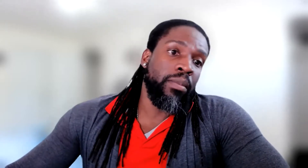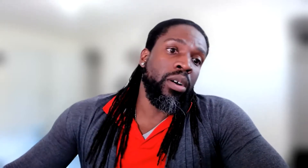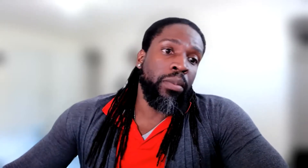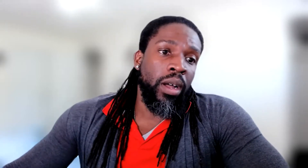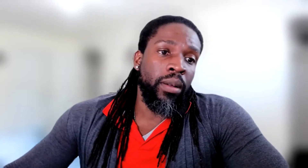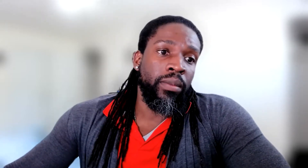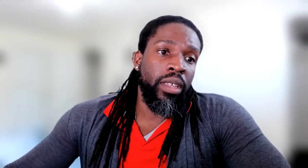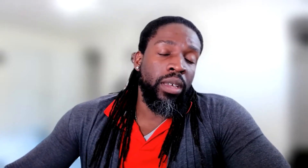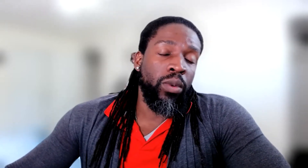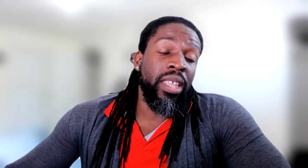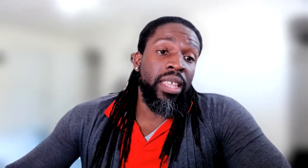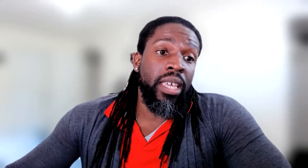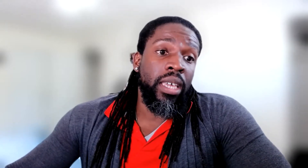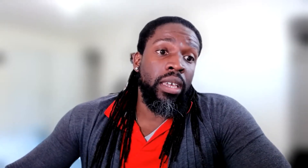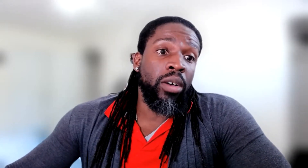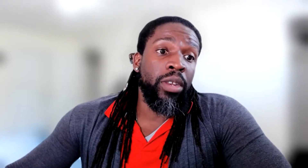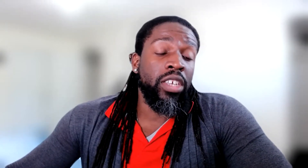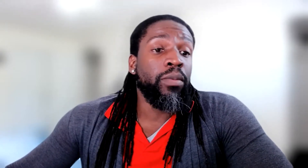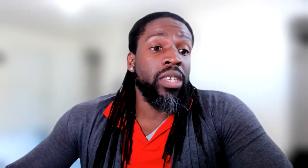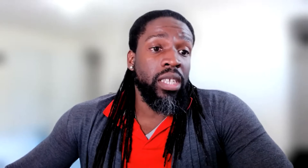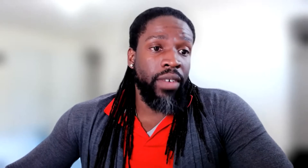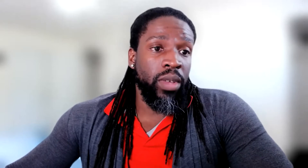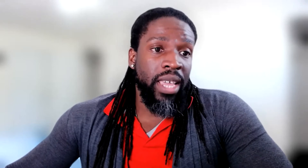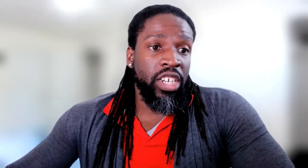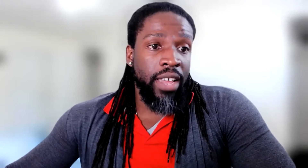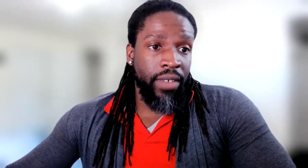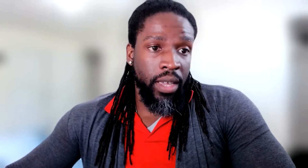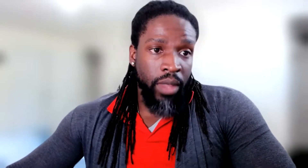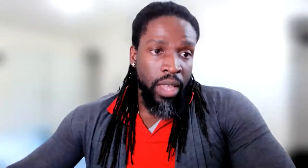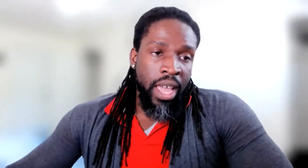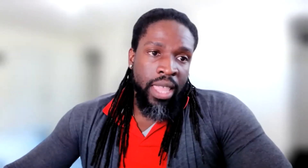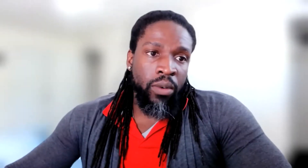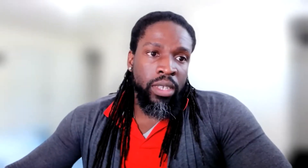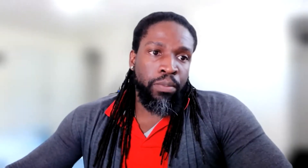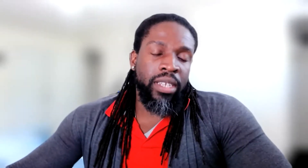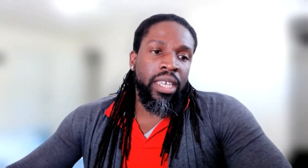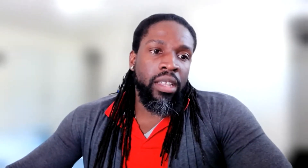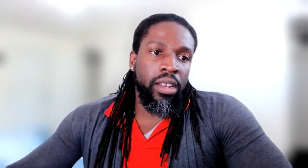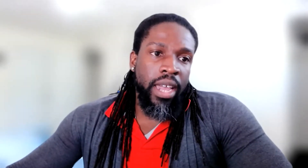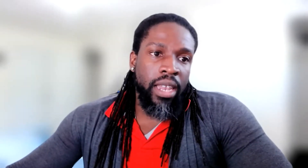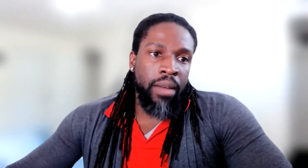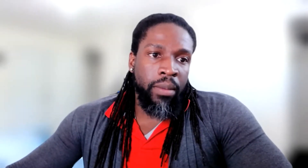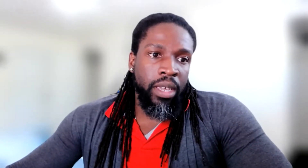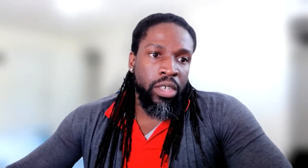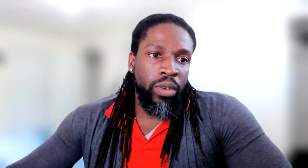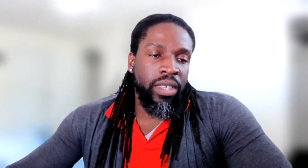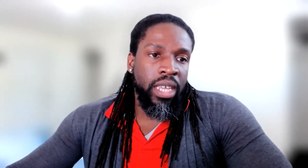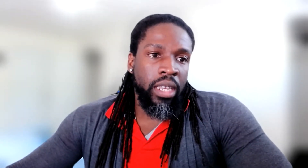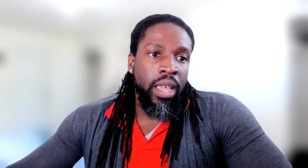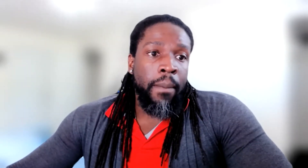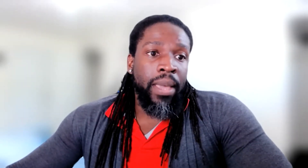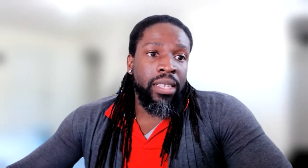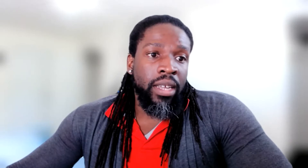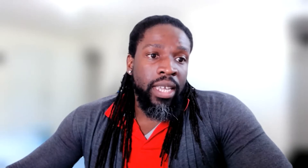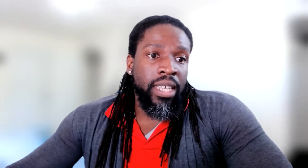prevalence among within the community of persons living with HIV. And that was particularly alarming because we've